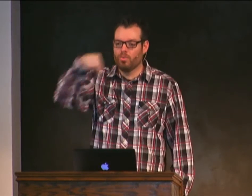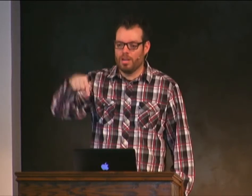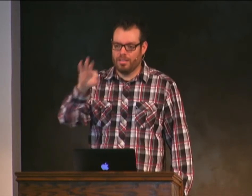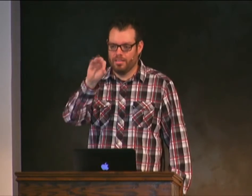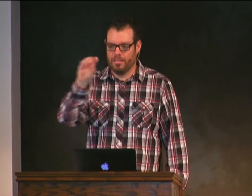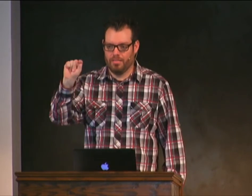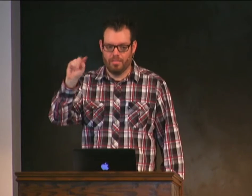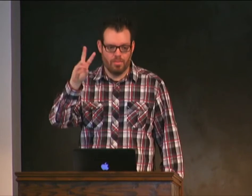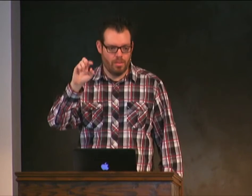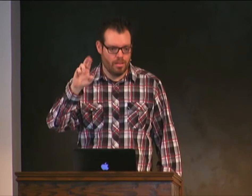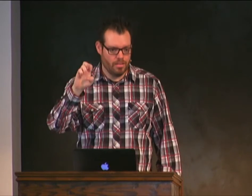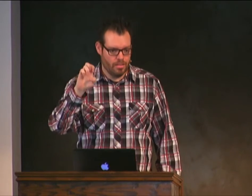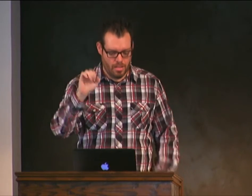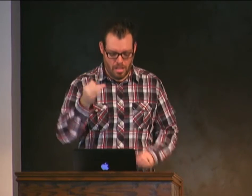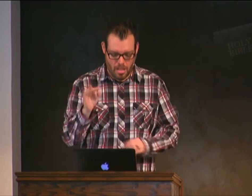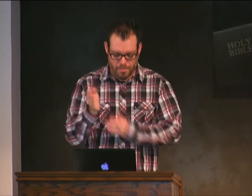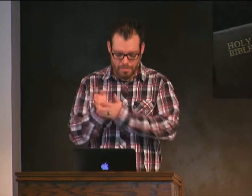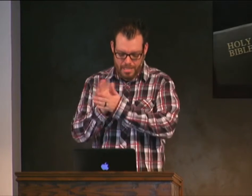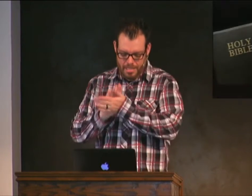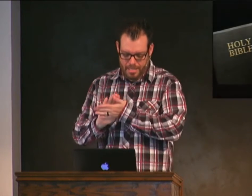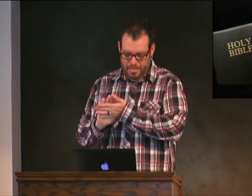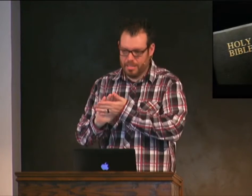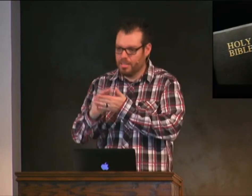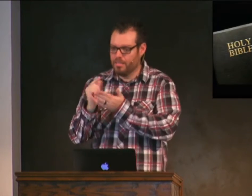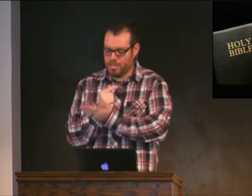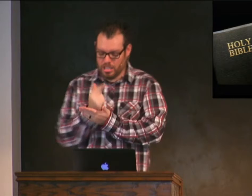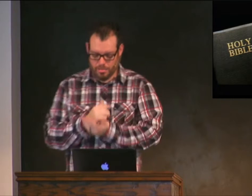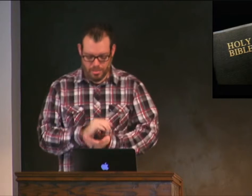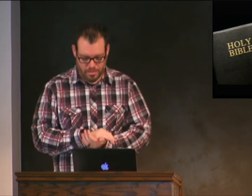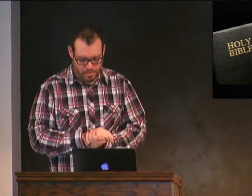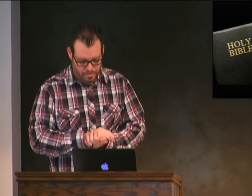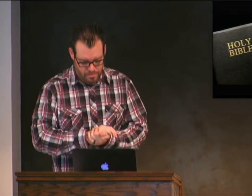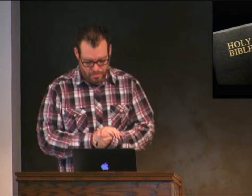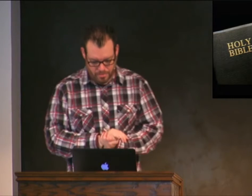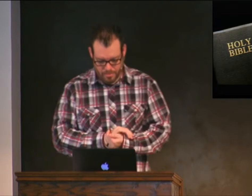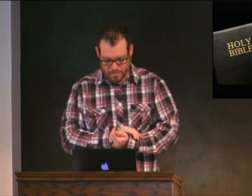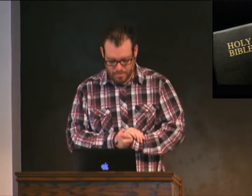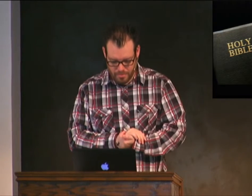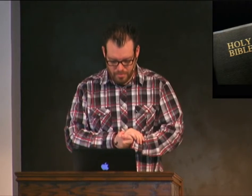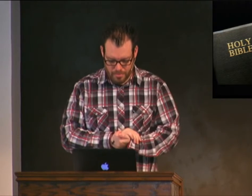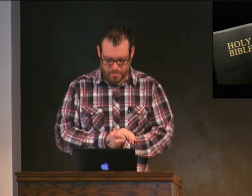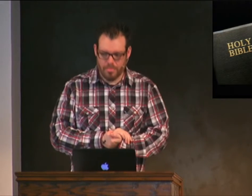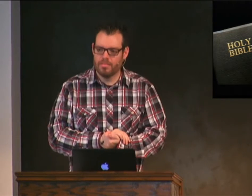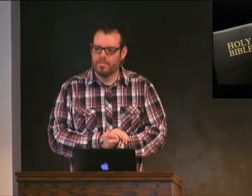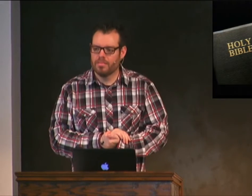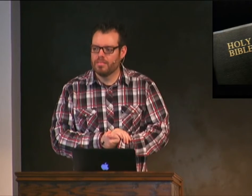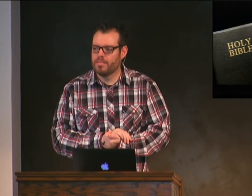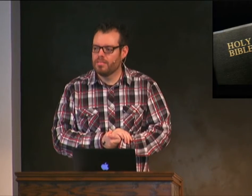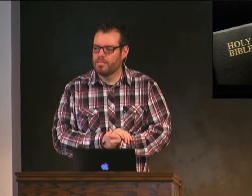The footwear of peace and gospel.